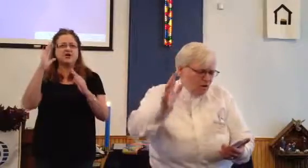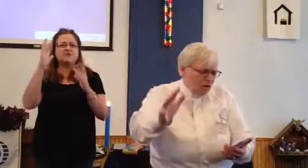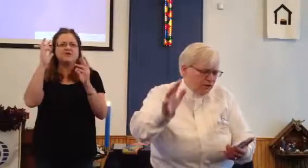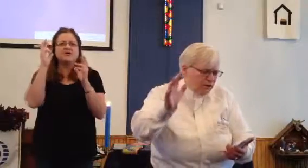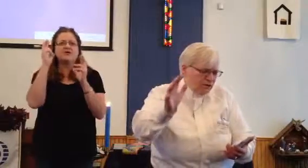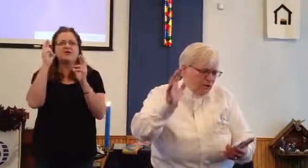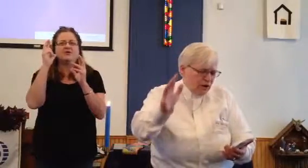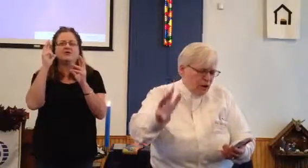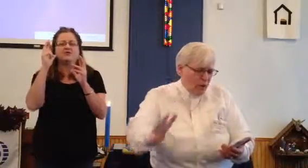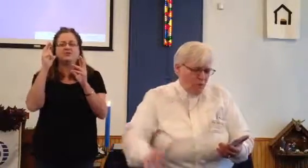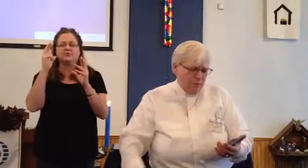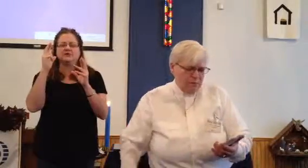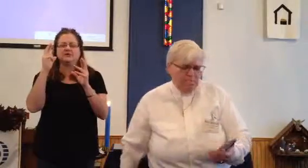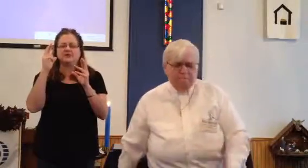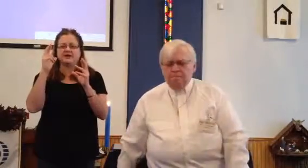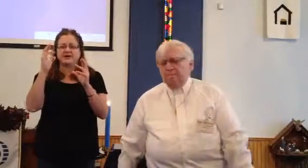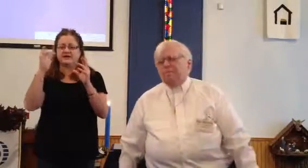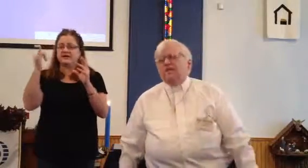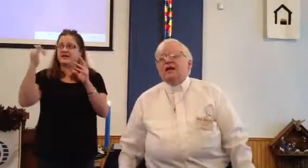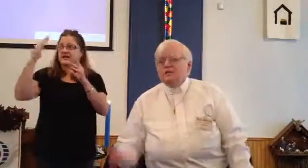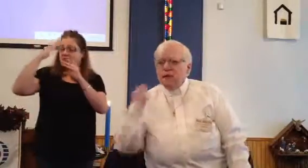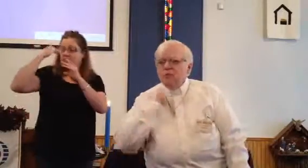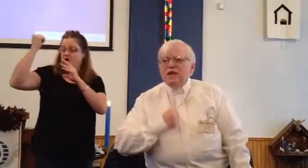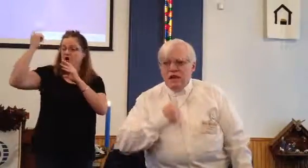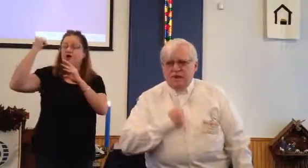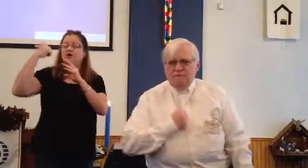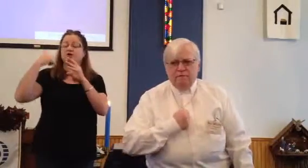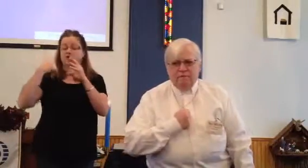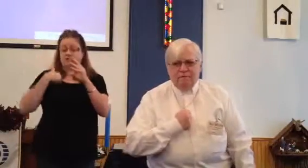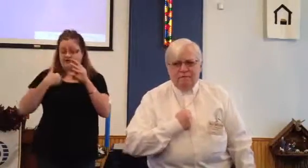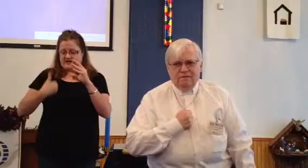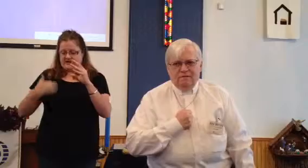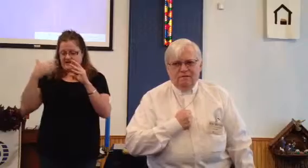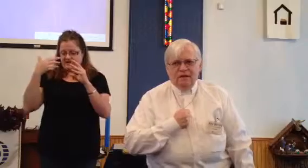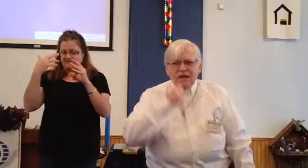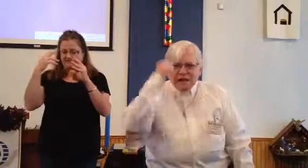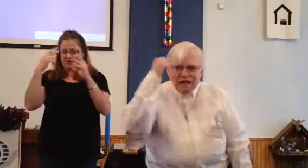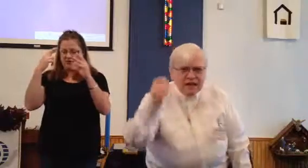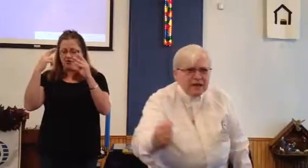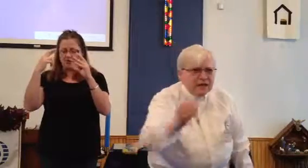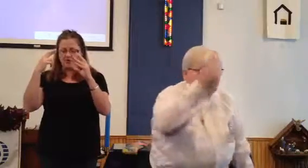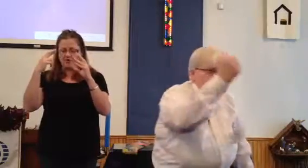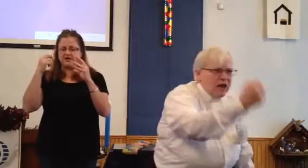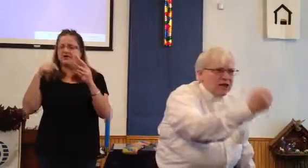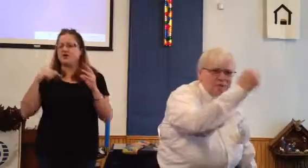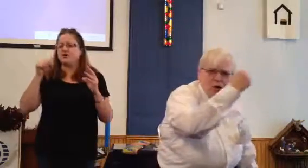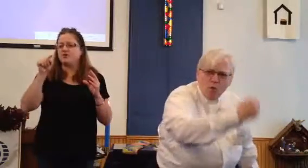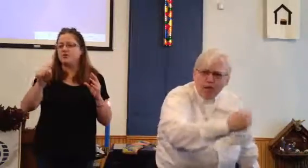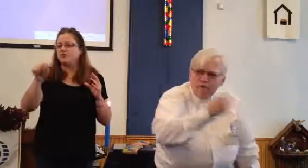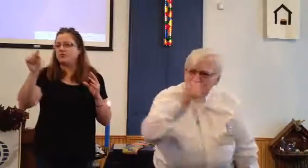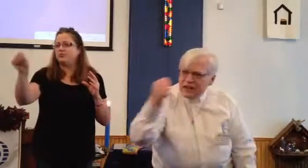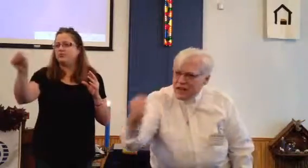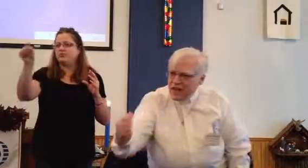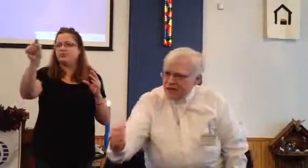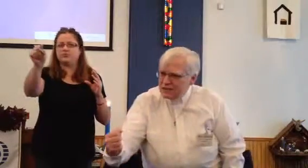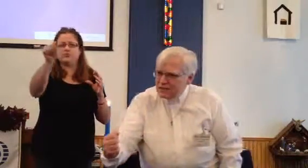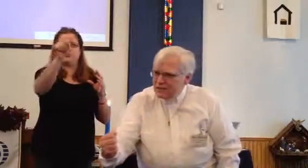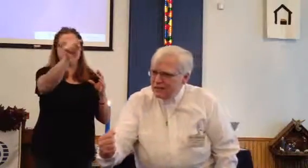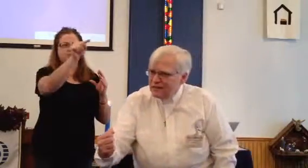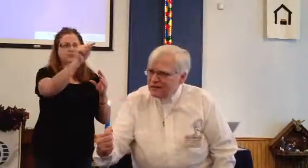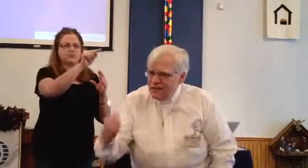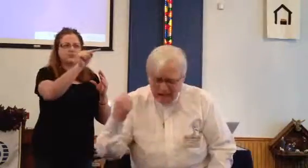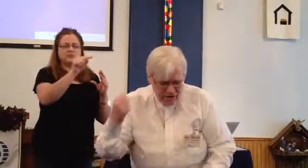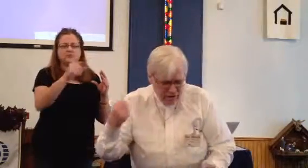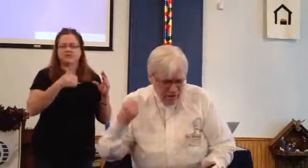we are called to show the hope that we have, that each and every one of us